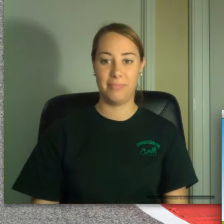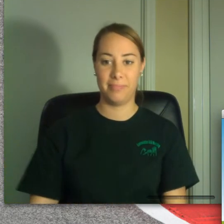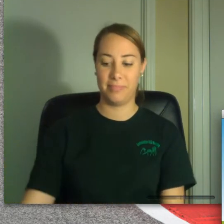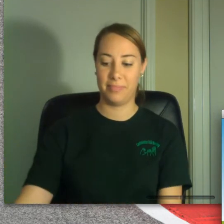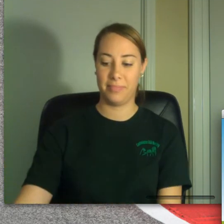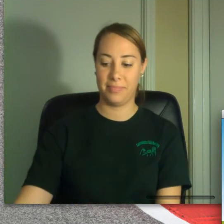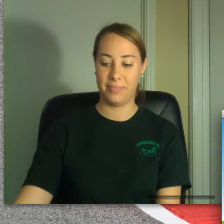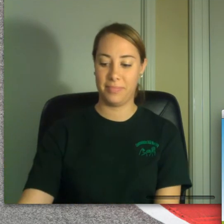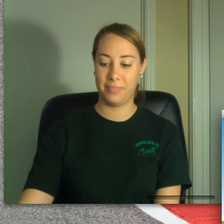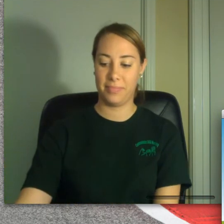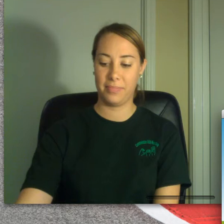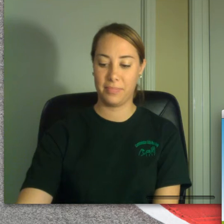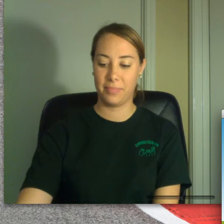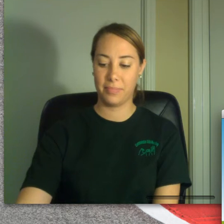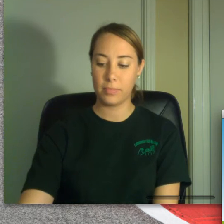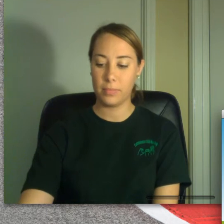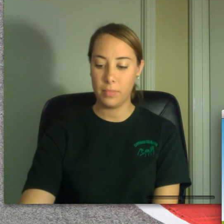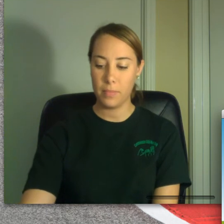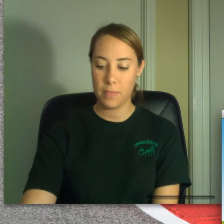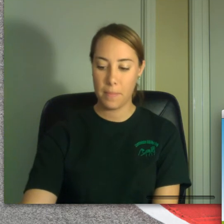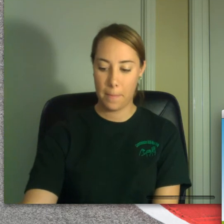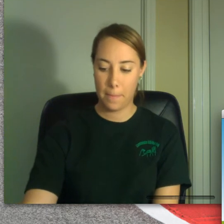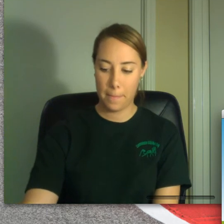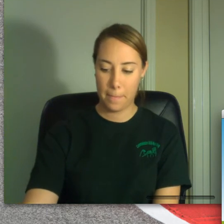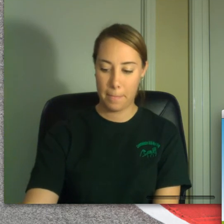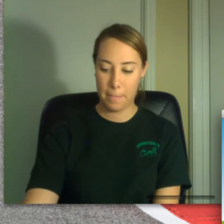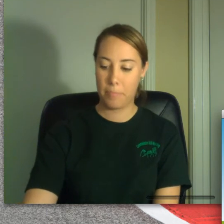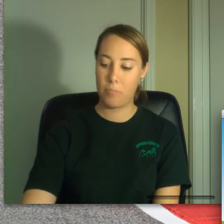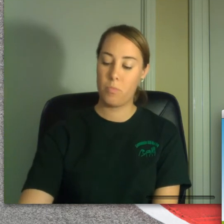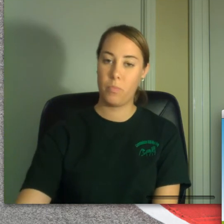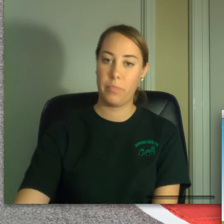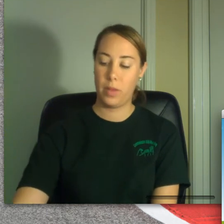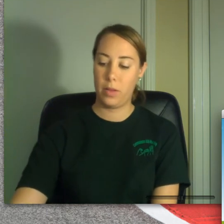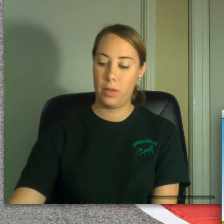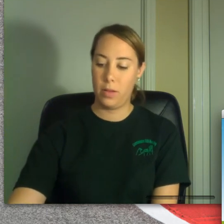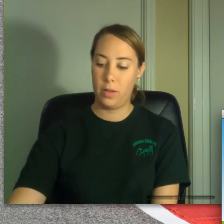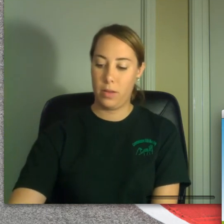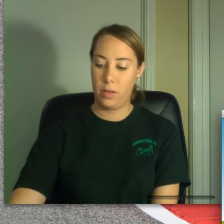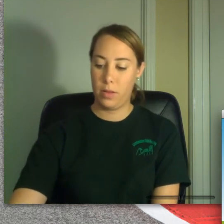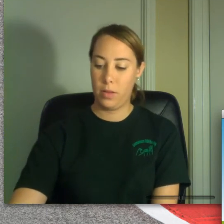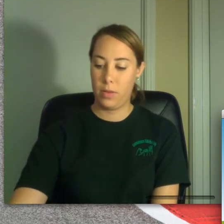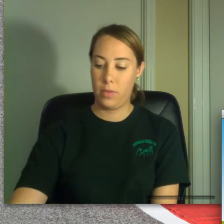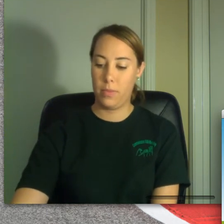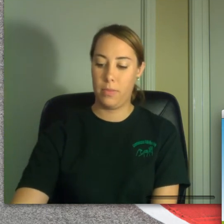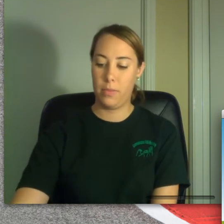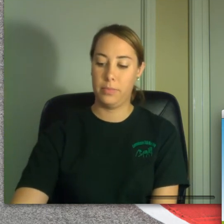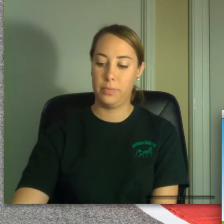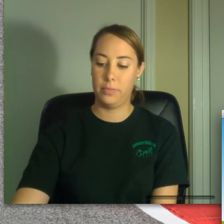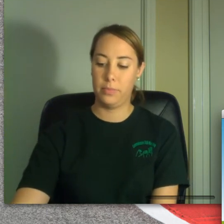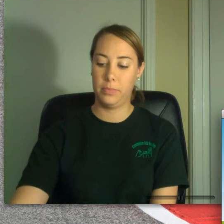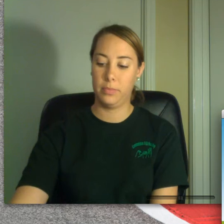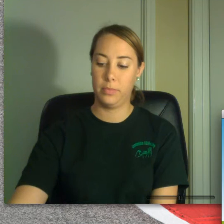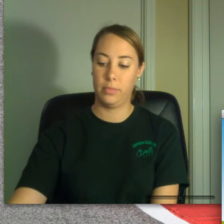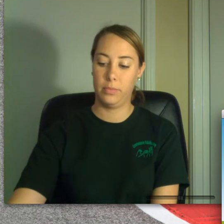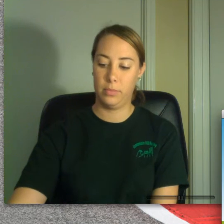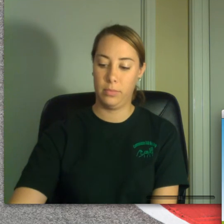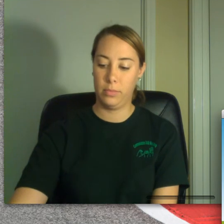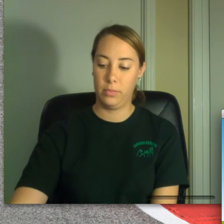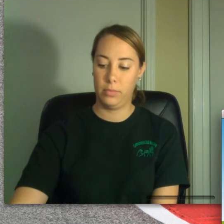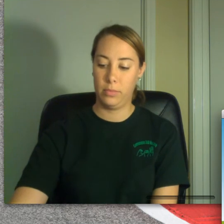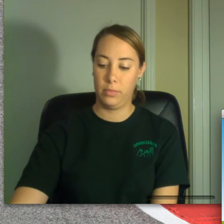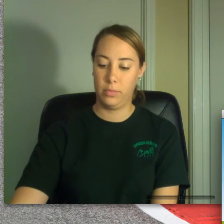Ever wondered why this process is called photosynthesis? Well, the word photosynthesis is a combination of